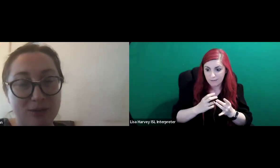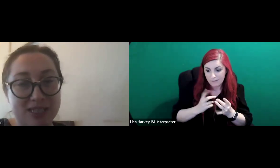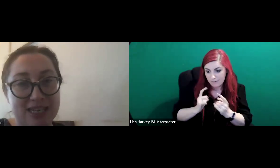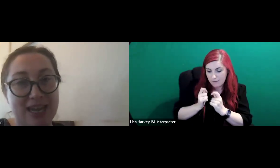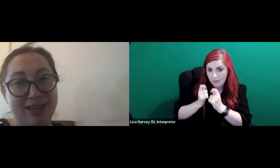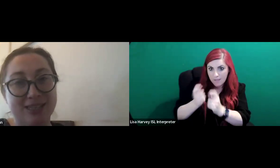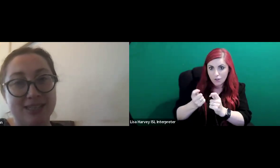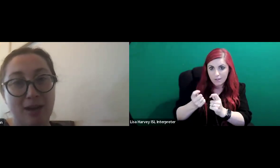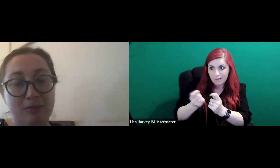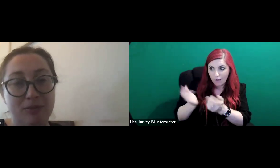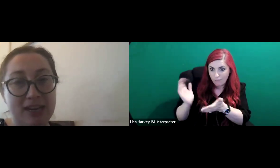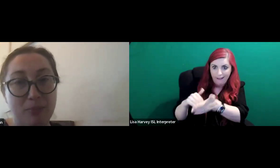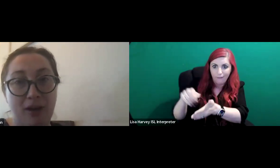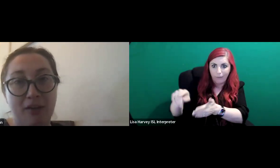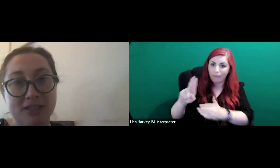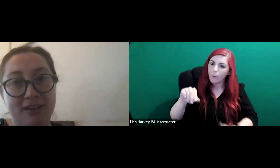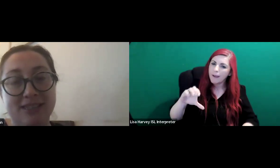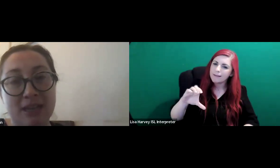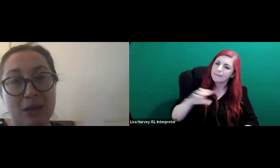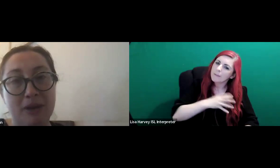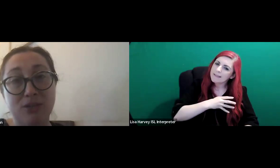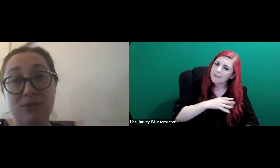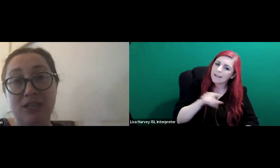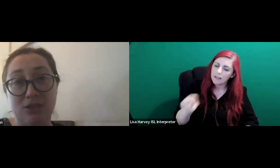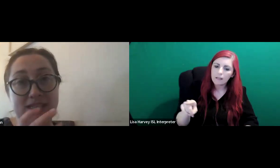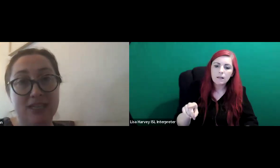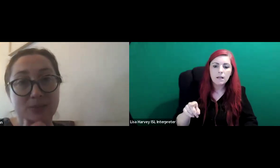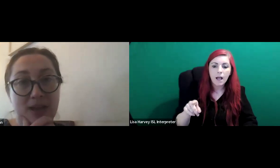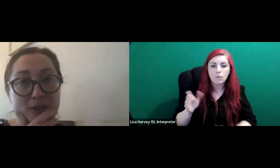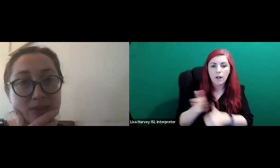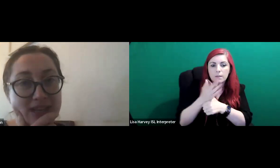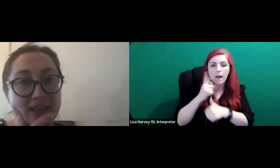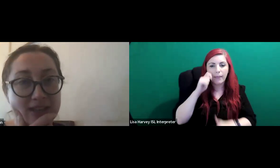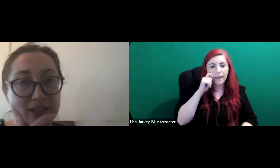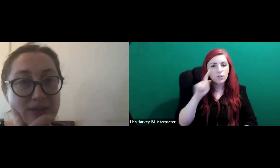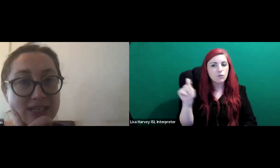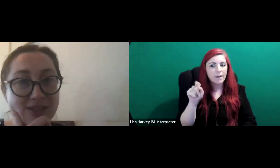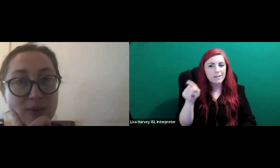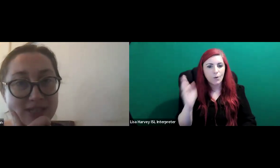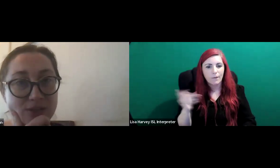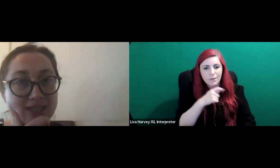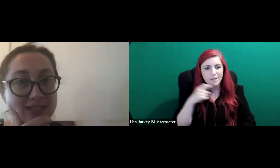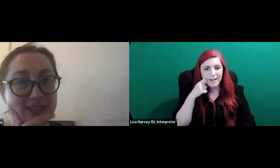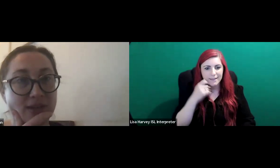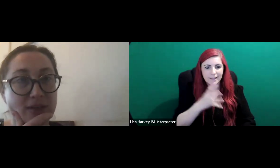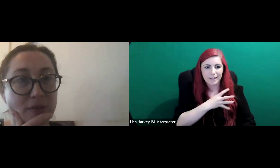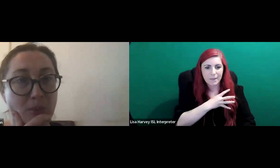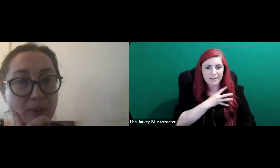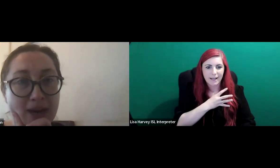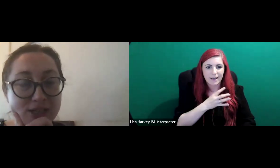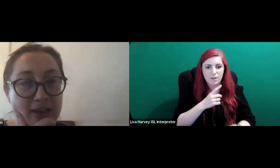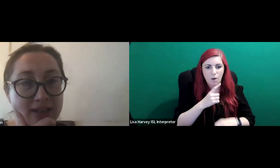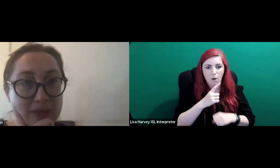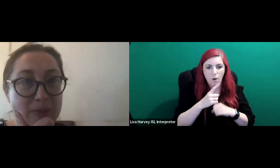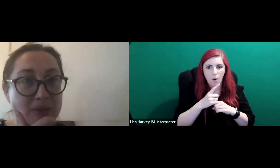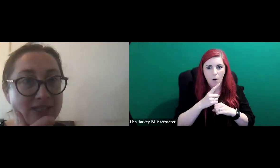the UN committee and are really prioritized. But I do think, Theresia, as well, you would say that the committee is always interested in hearing from